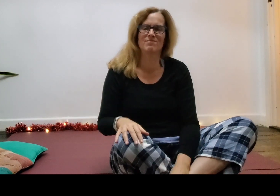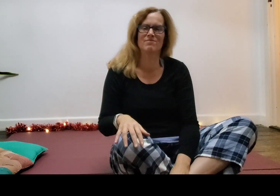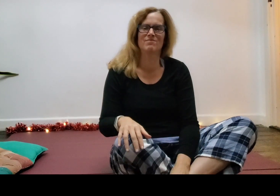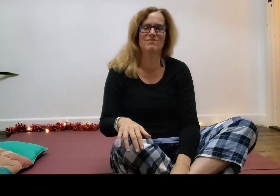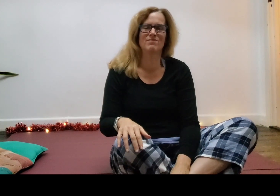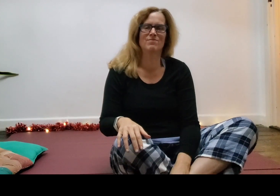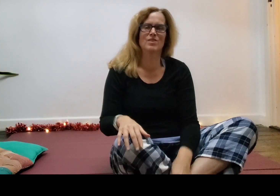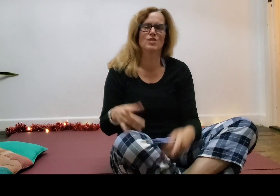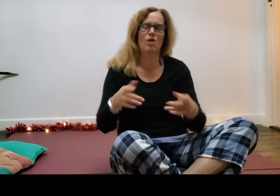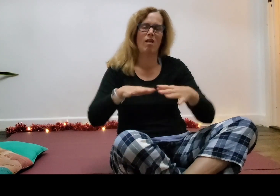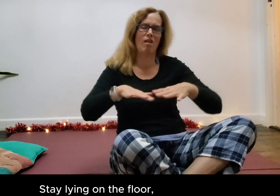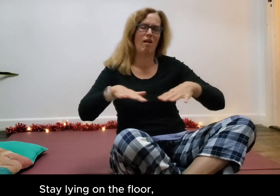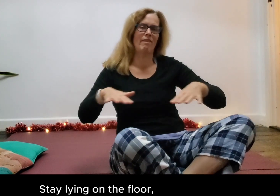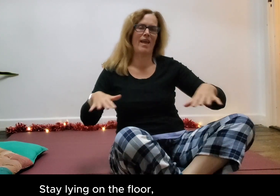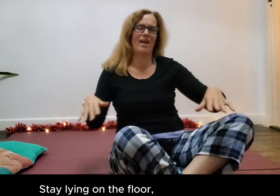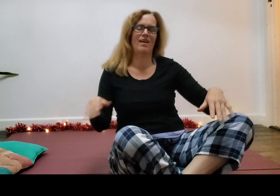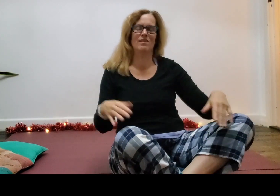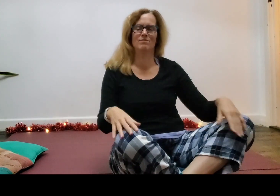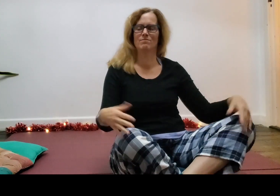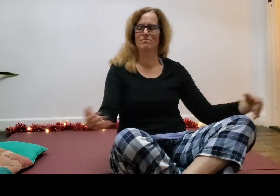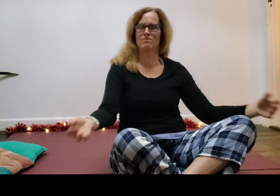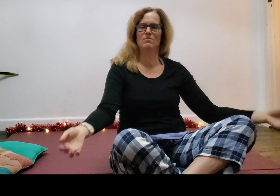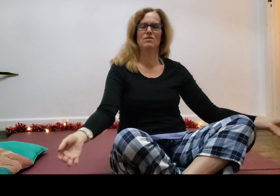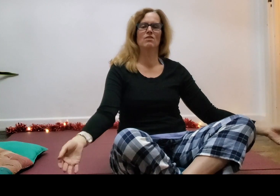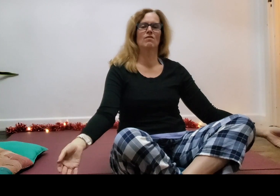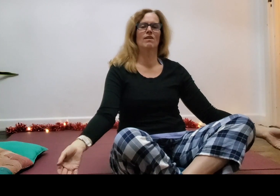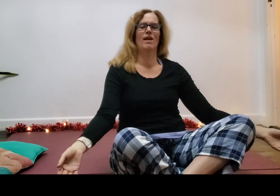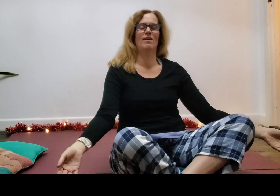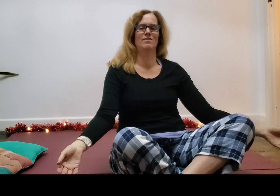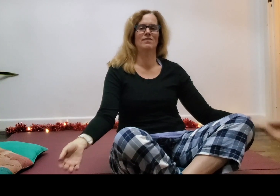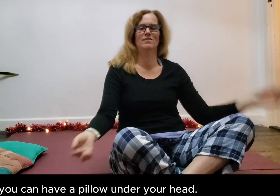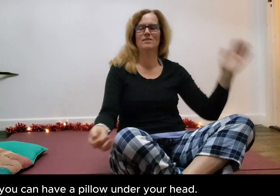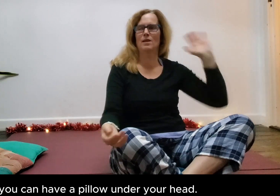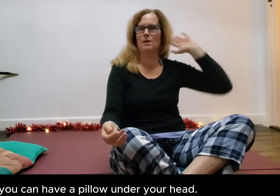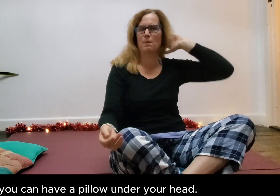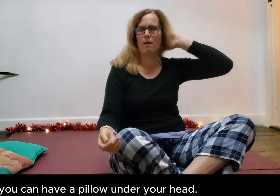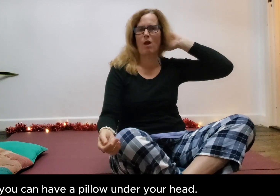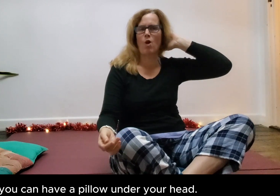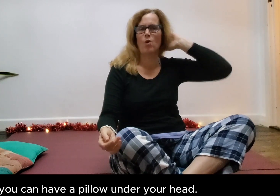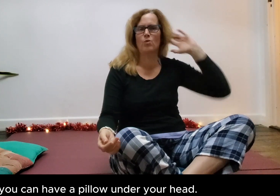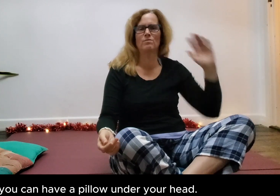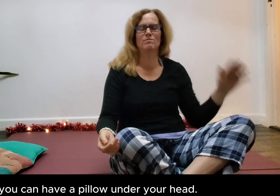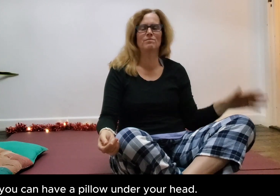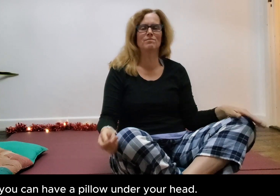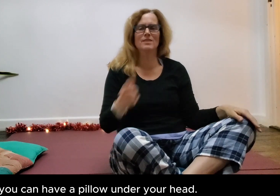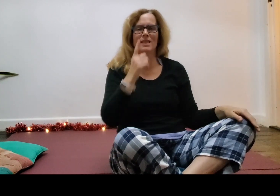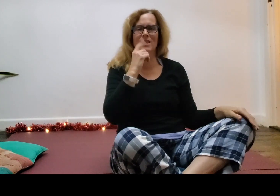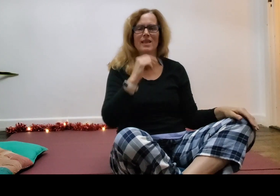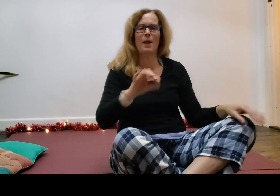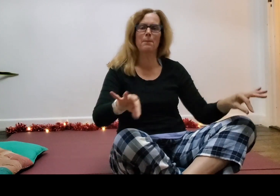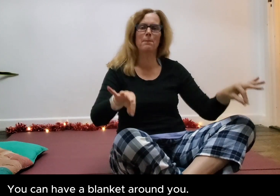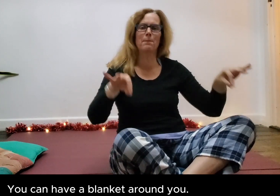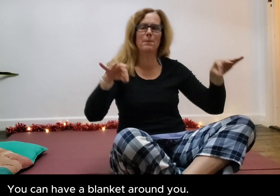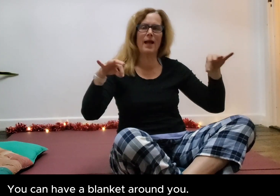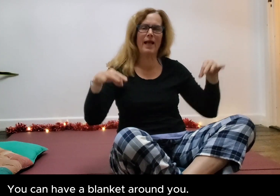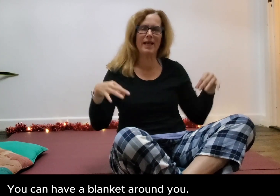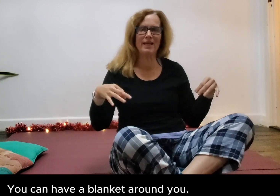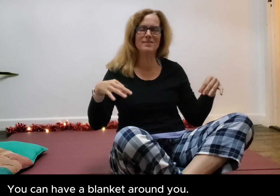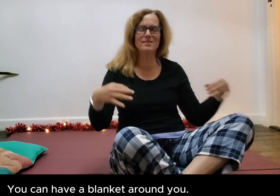sleep. So stay lying on the floor. You can have a pillow under your head. You can have a blanket